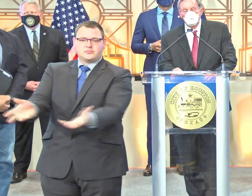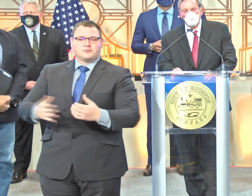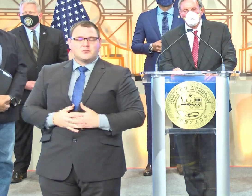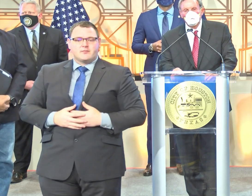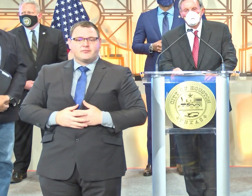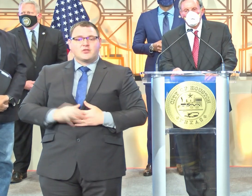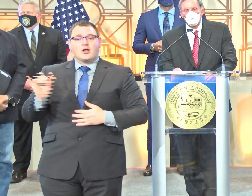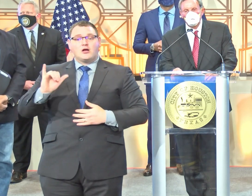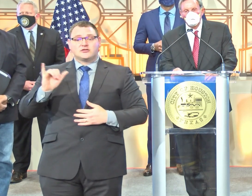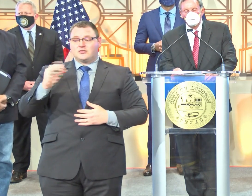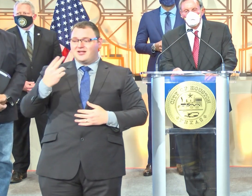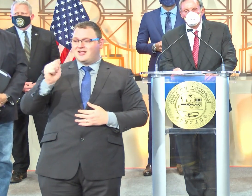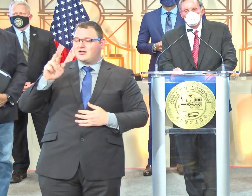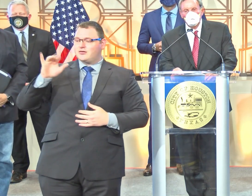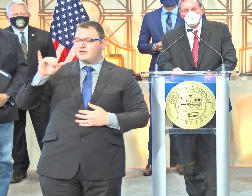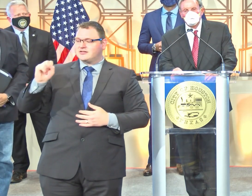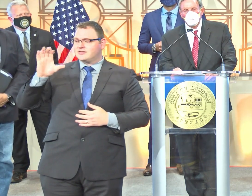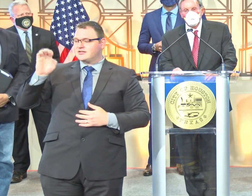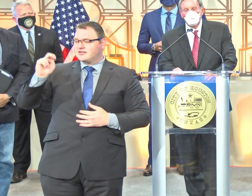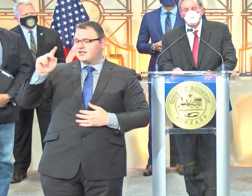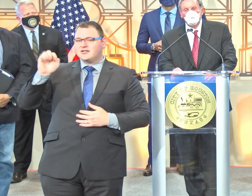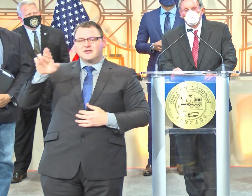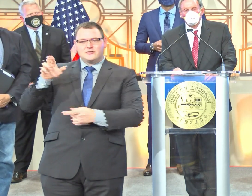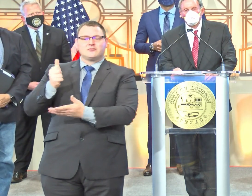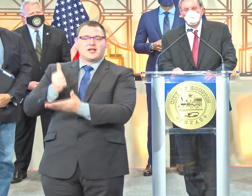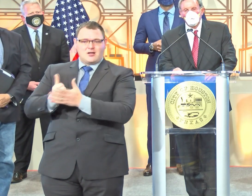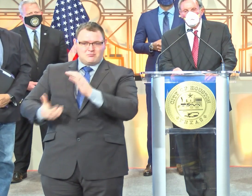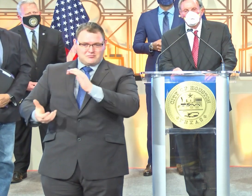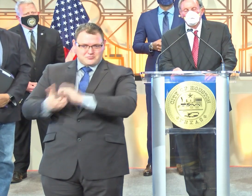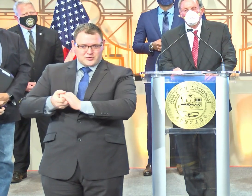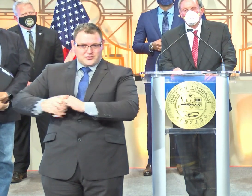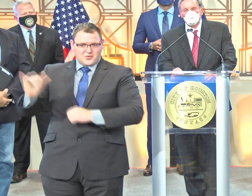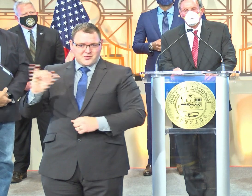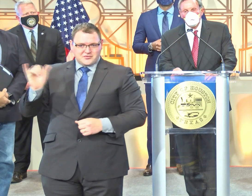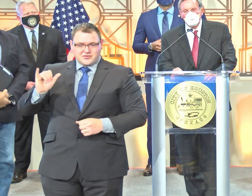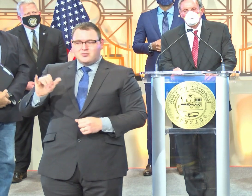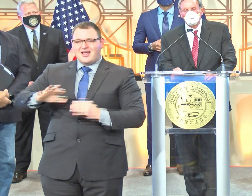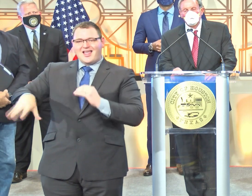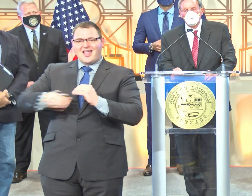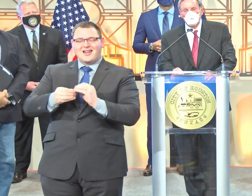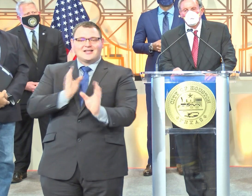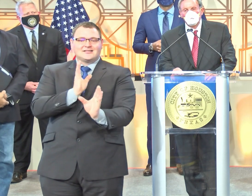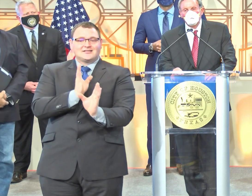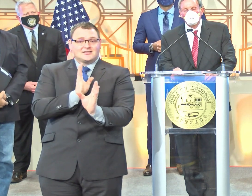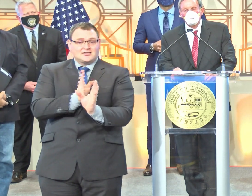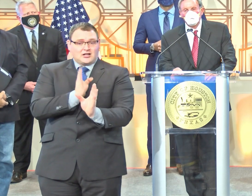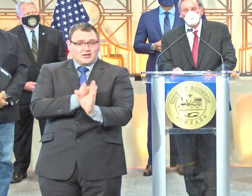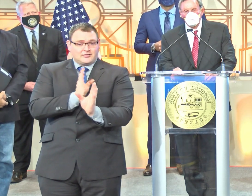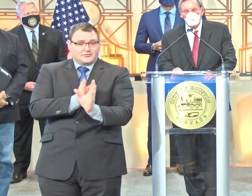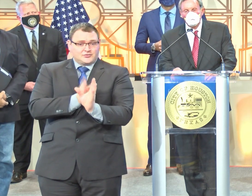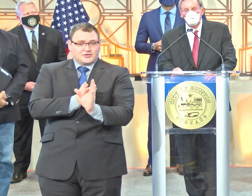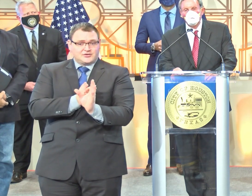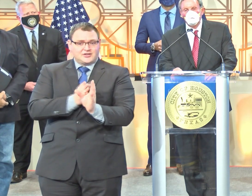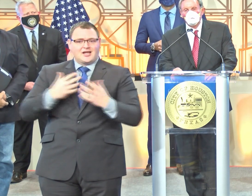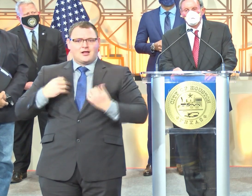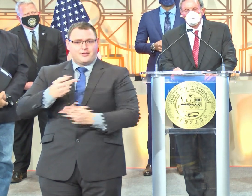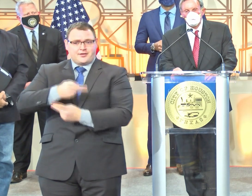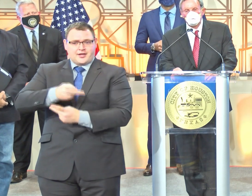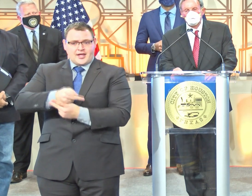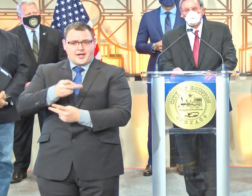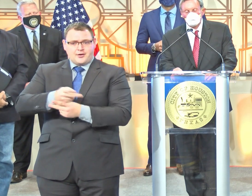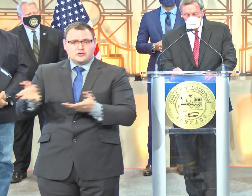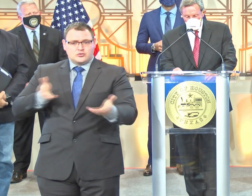fill, especially with landlord incentives and especially in making sure we have kits for